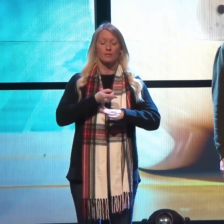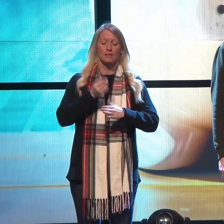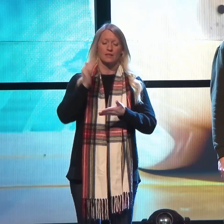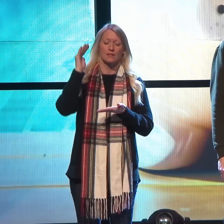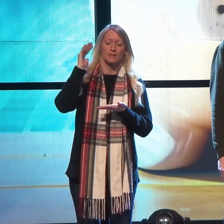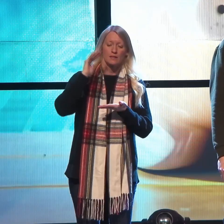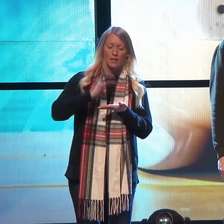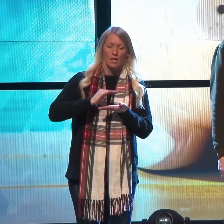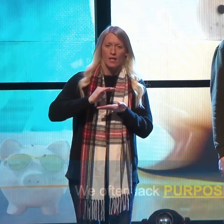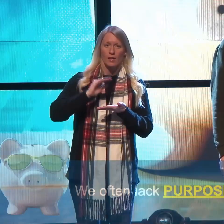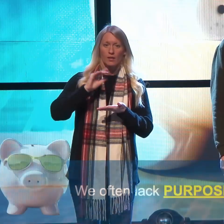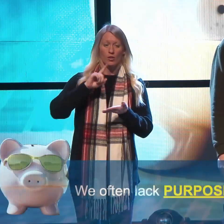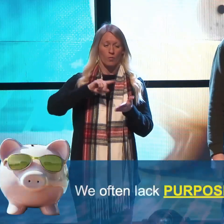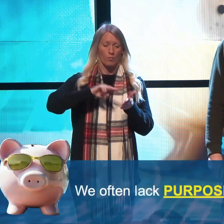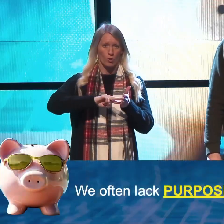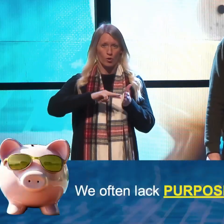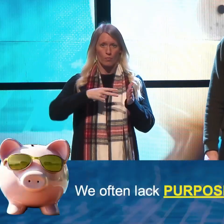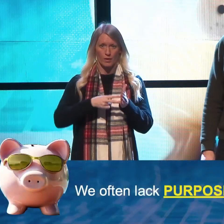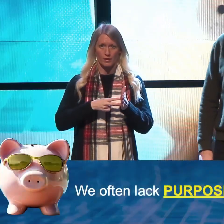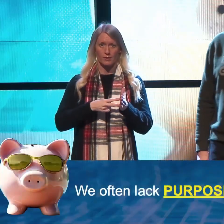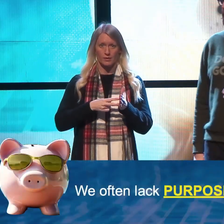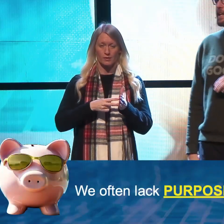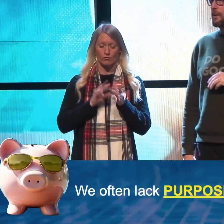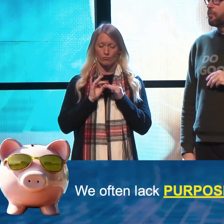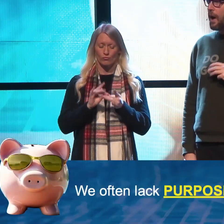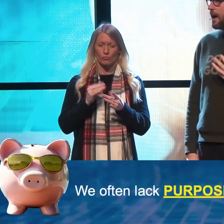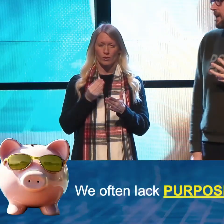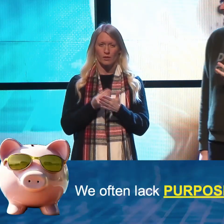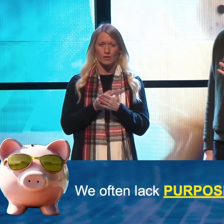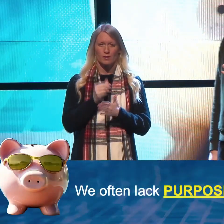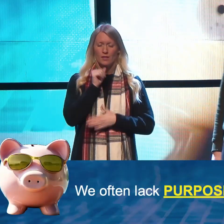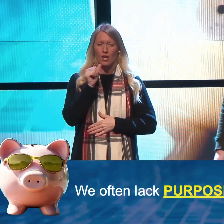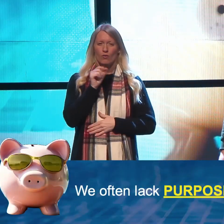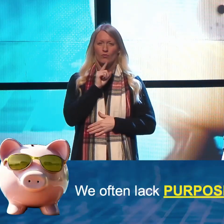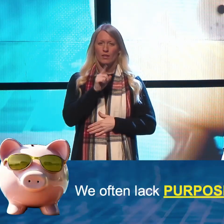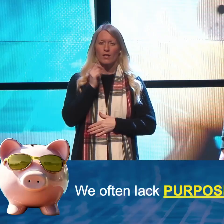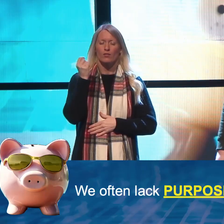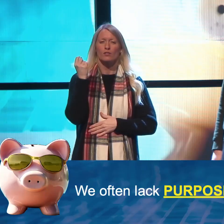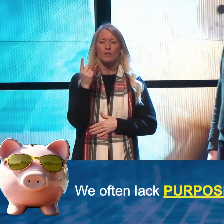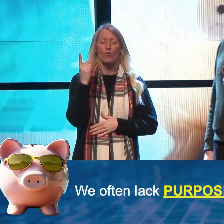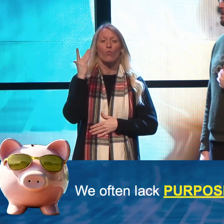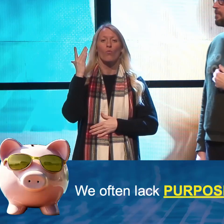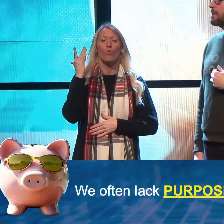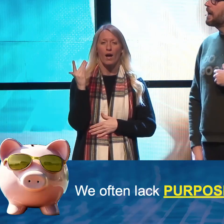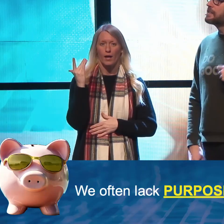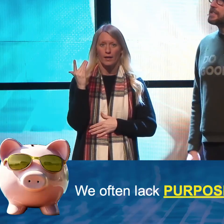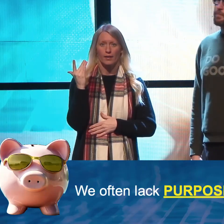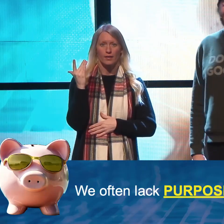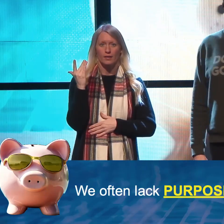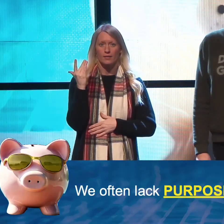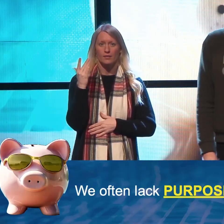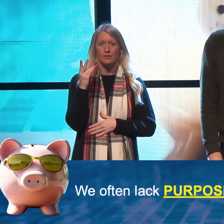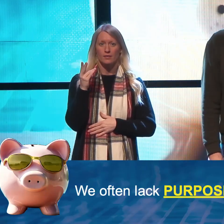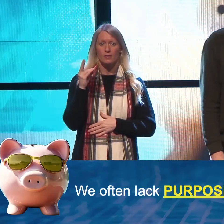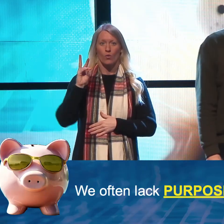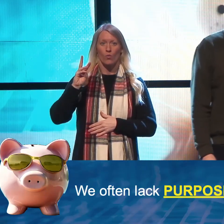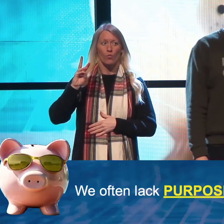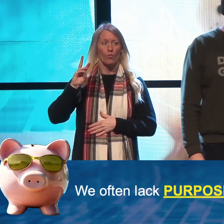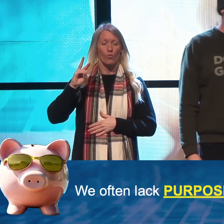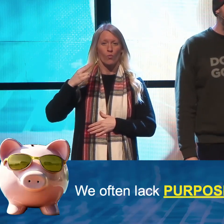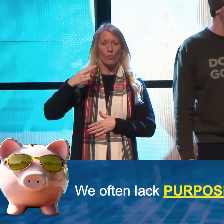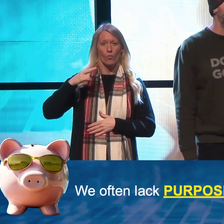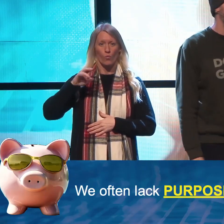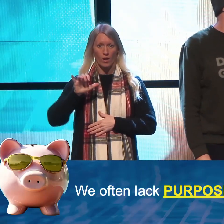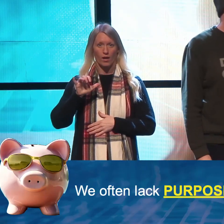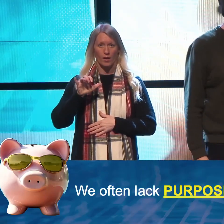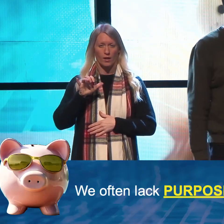finances. We really don't have an understanding of why it is that we're doing this. We lack a sense of purpose. Like oftentimes the purpose